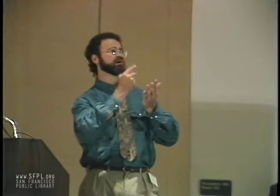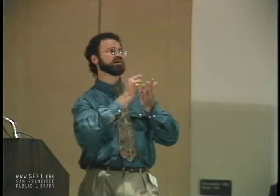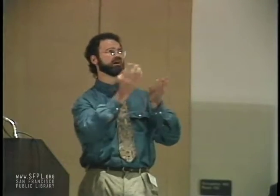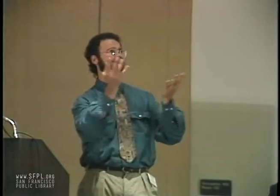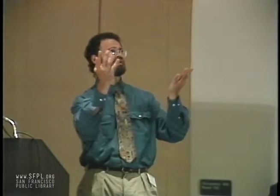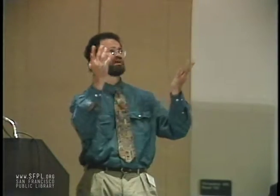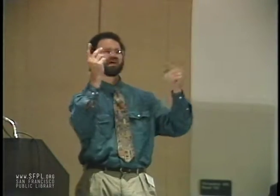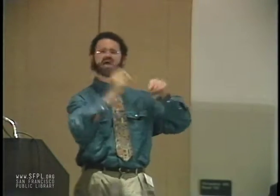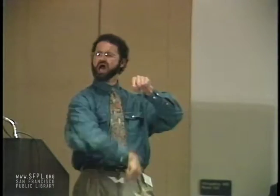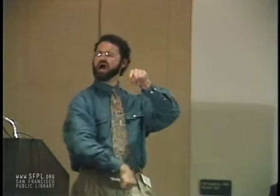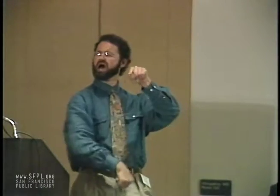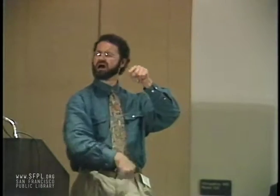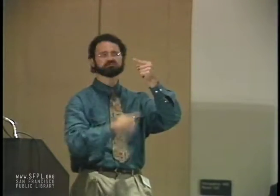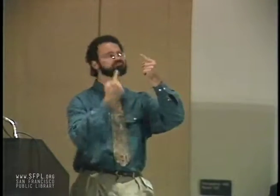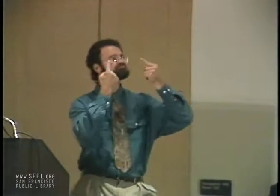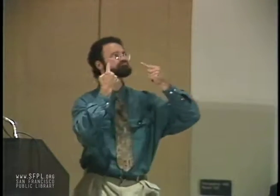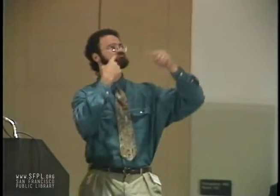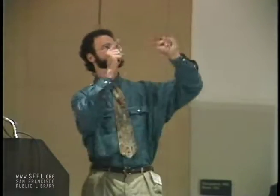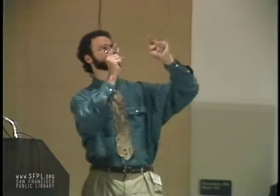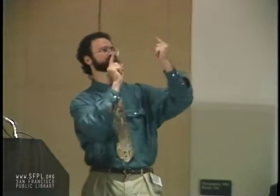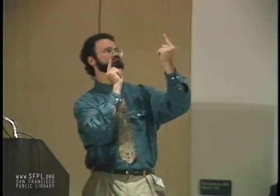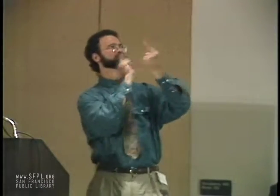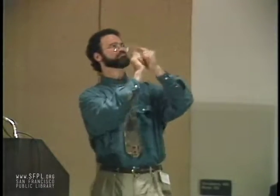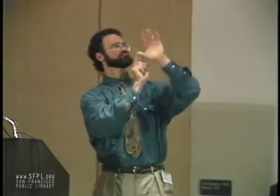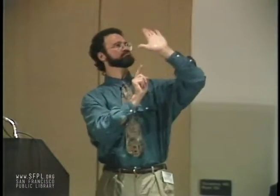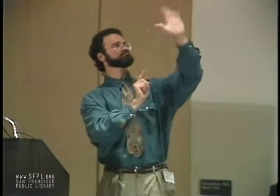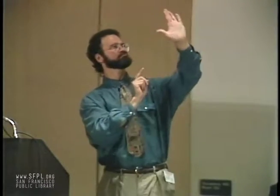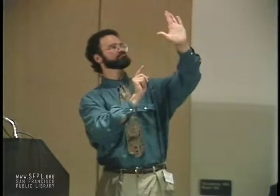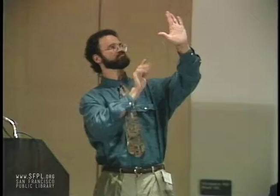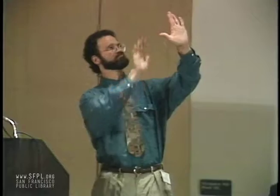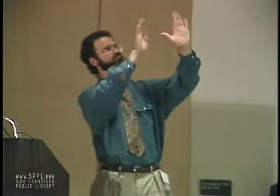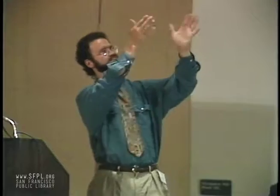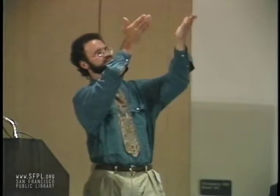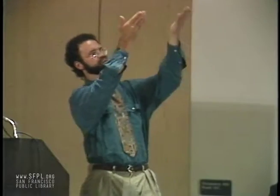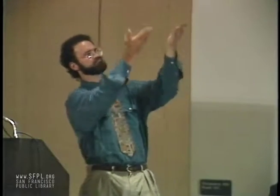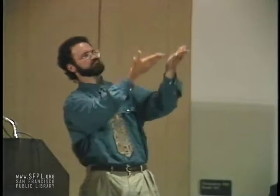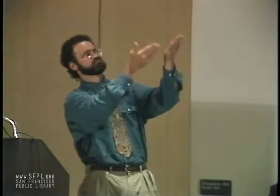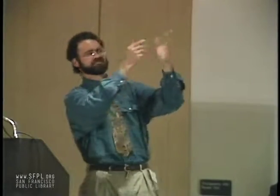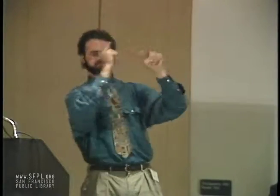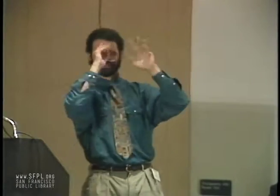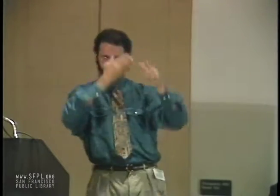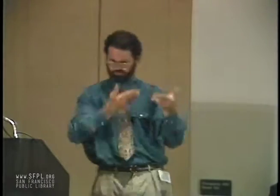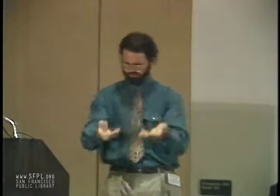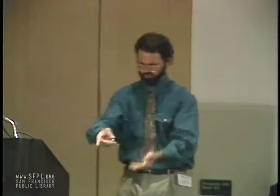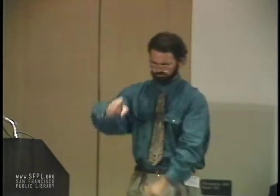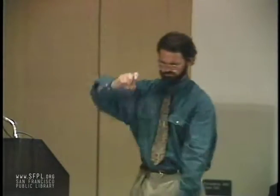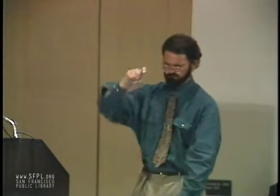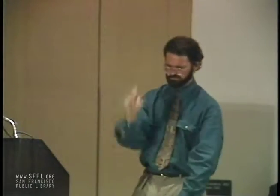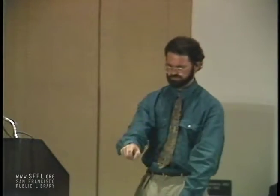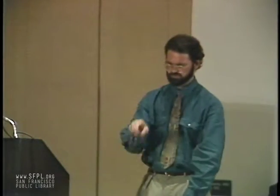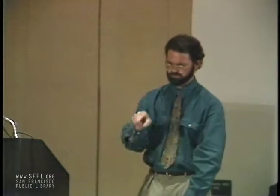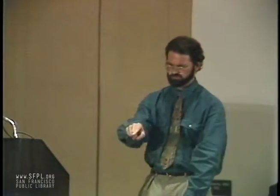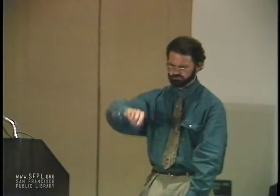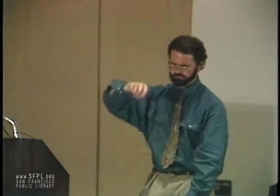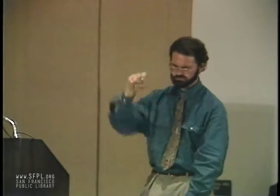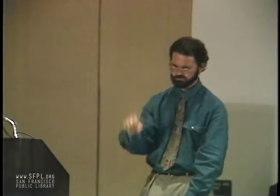The person continued to fail, was never able to successfully meet the expectations